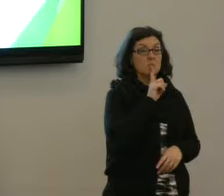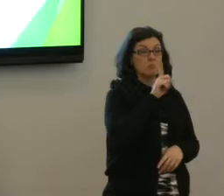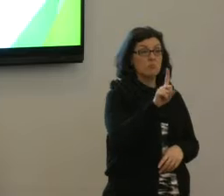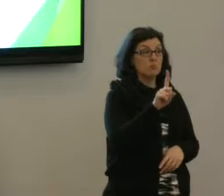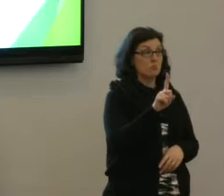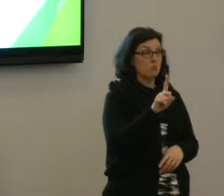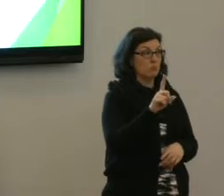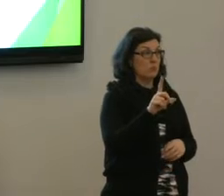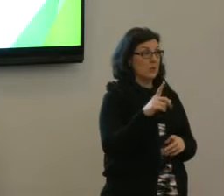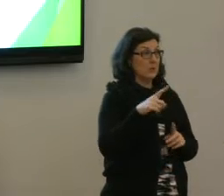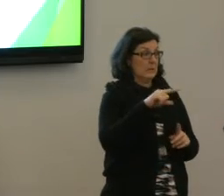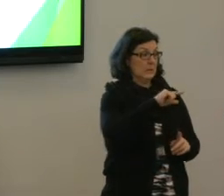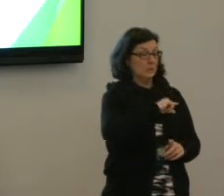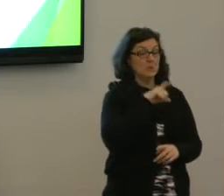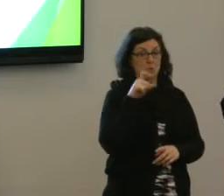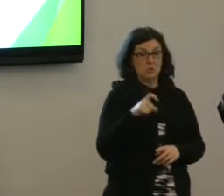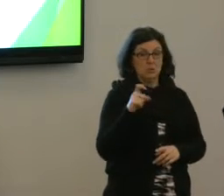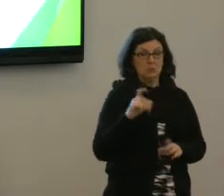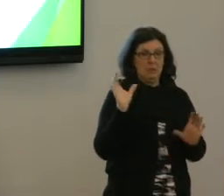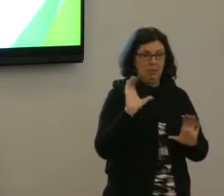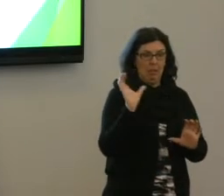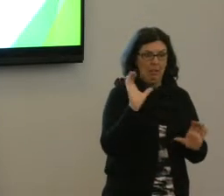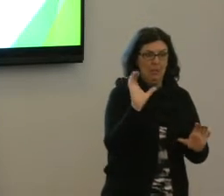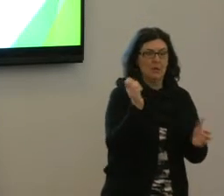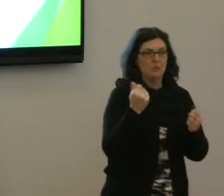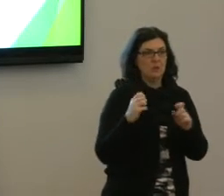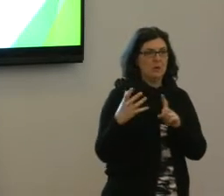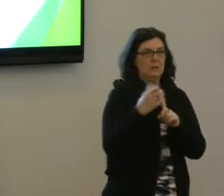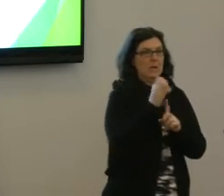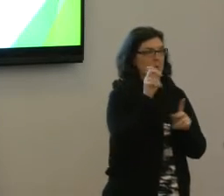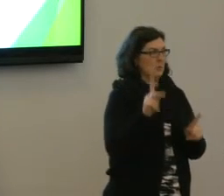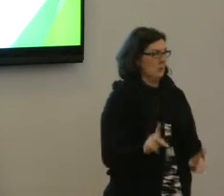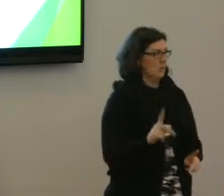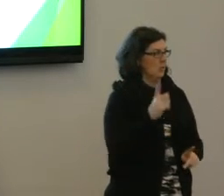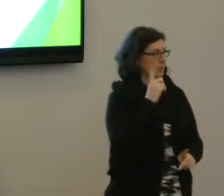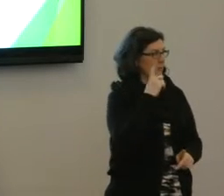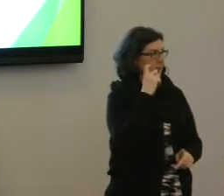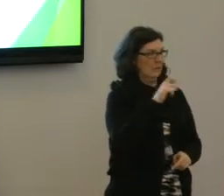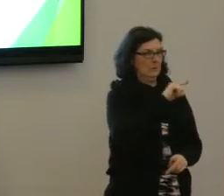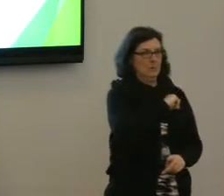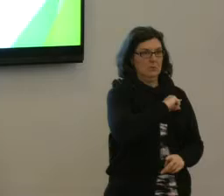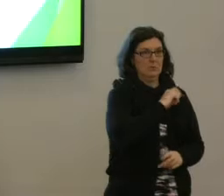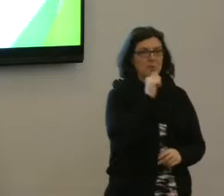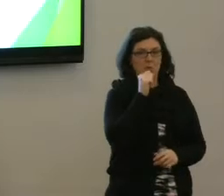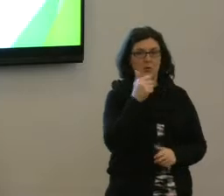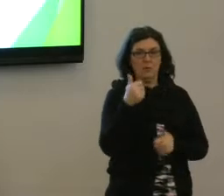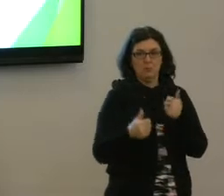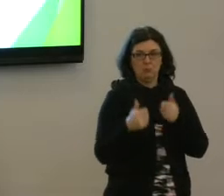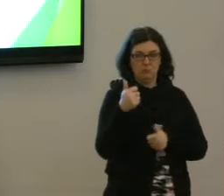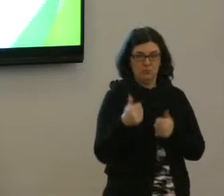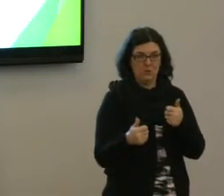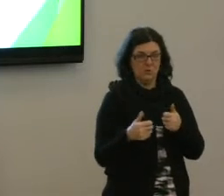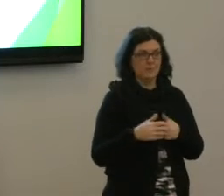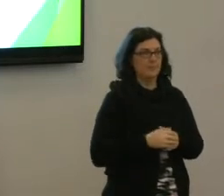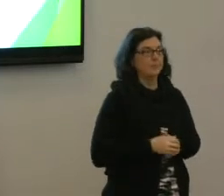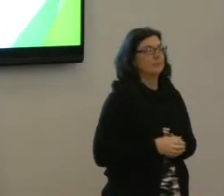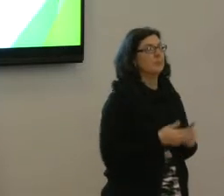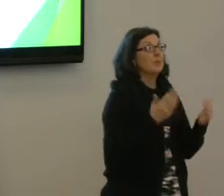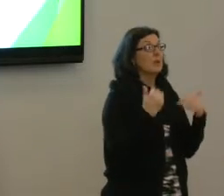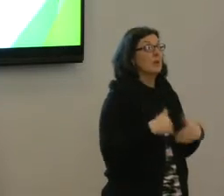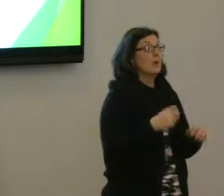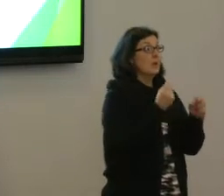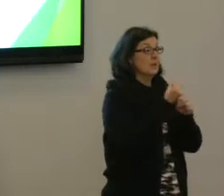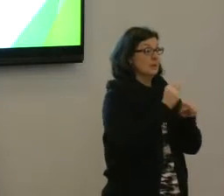that. So is it safe? Or is our sanctuary a safe place? And are there different ways